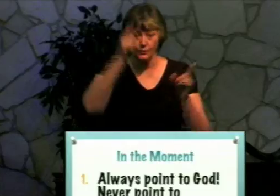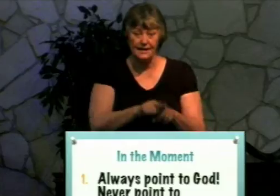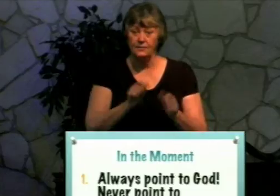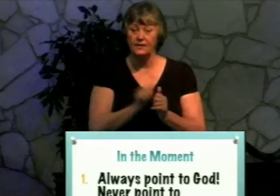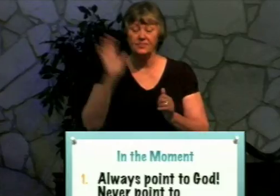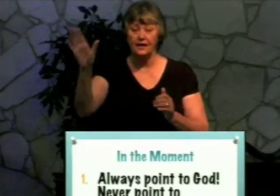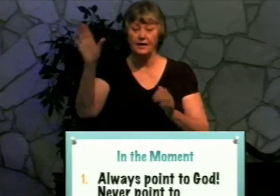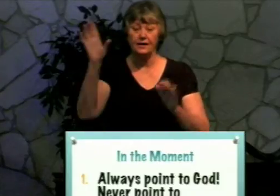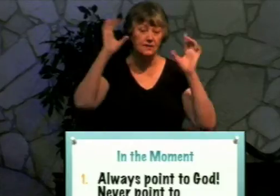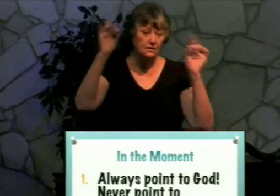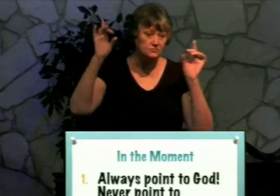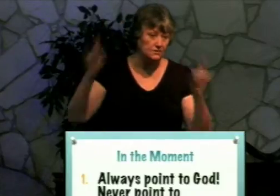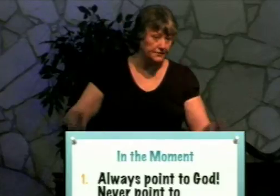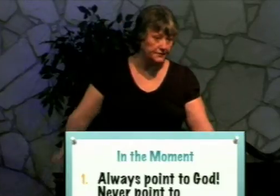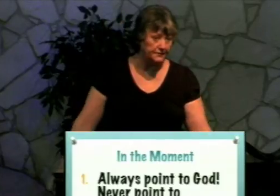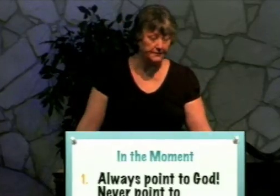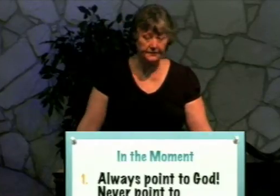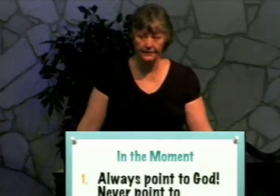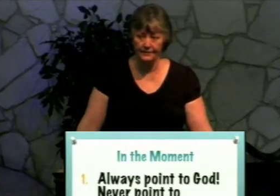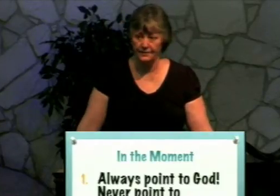agree with their doctrine.